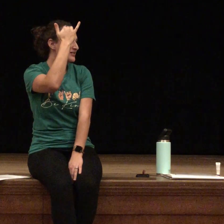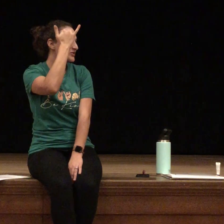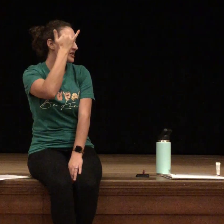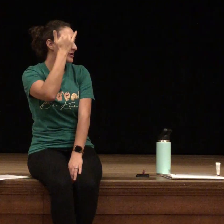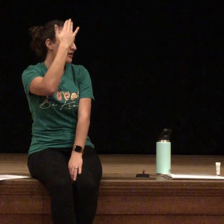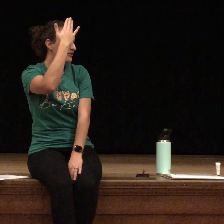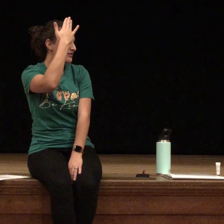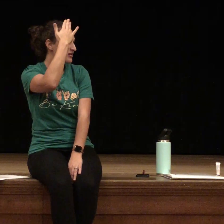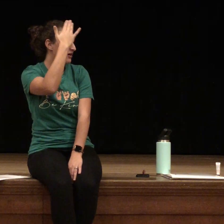So it's going to be a